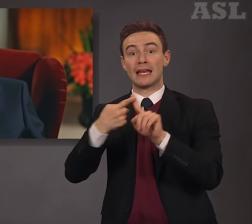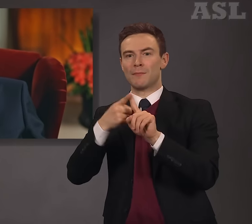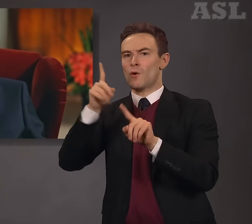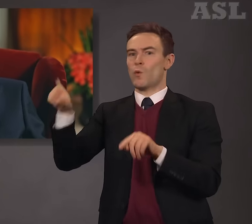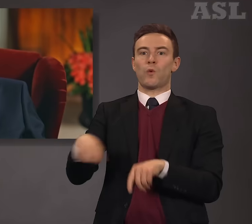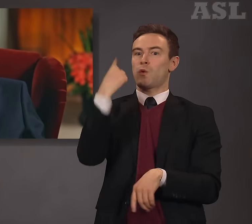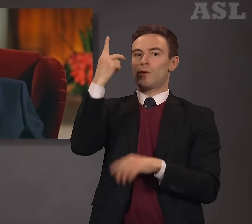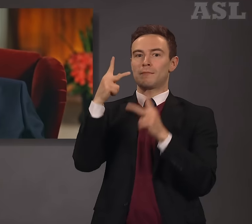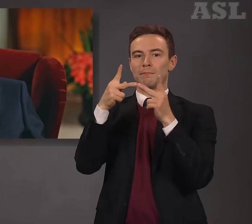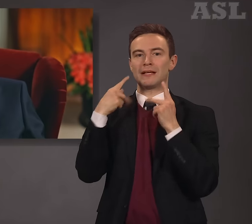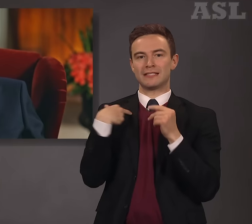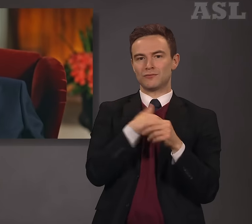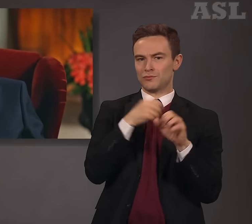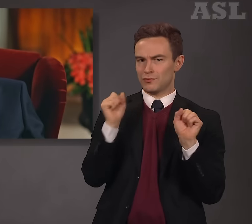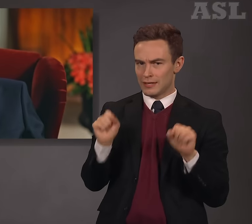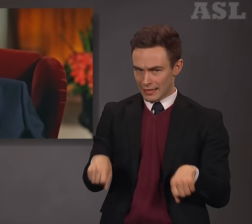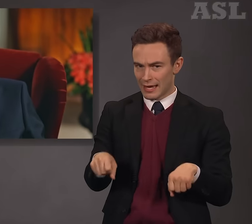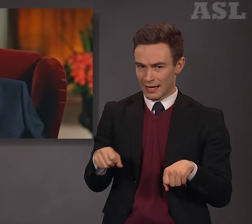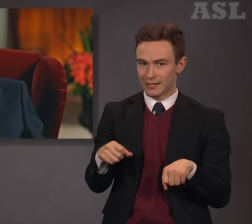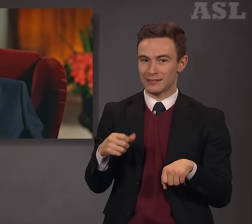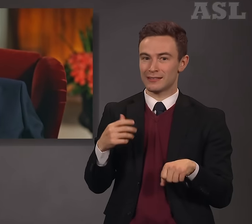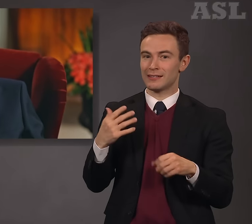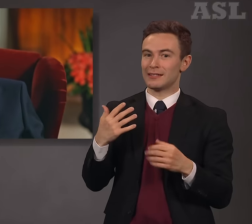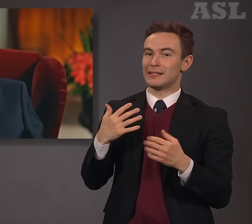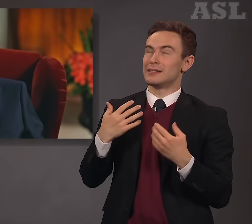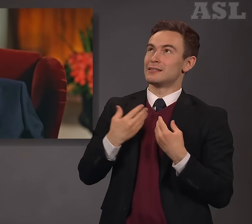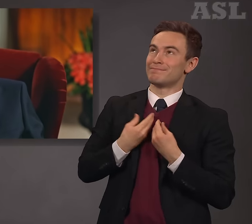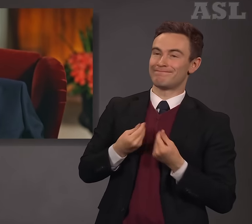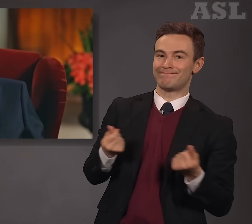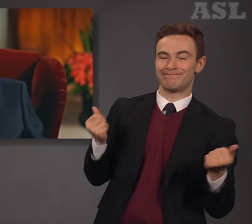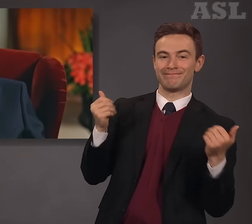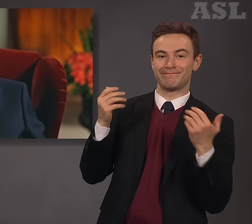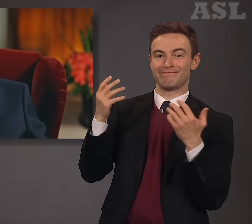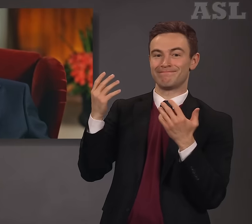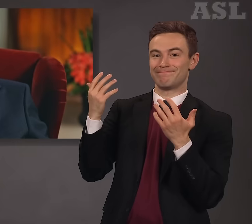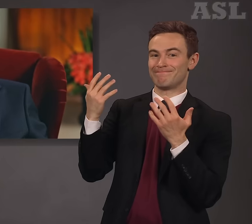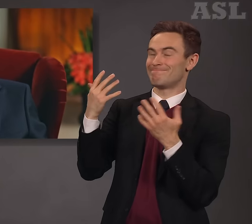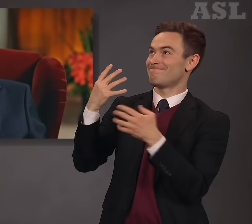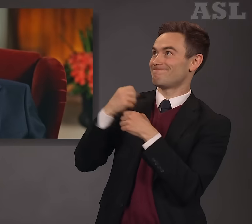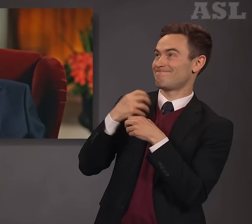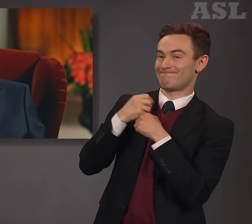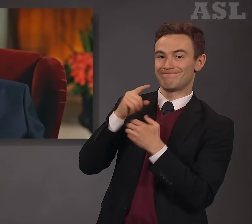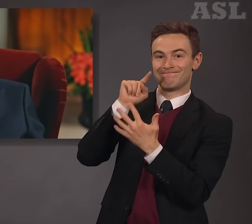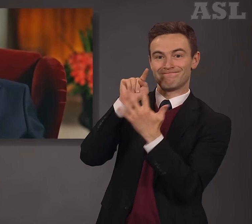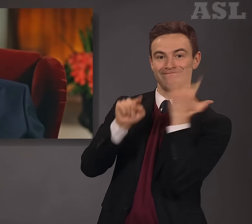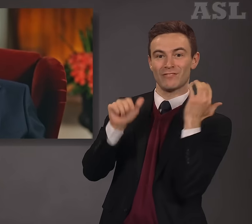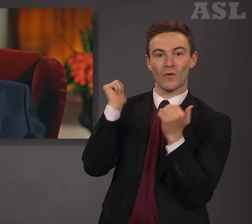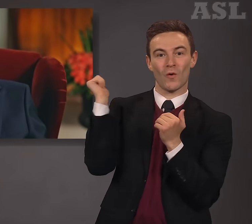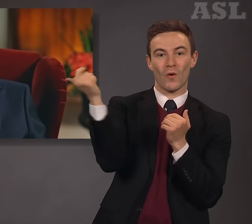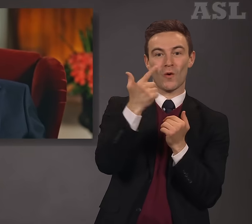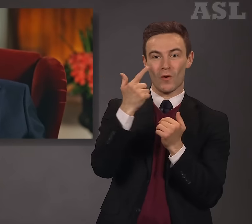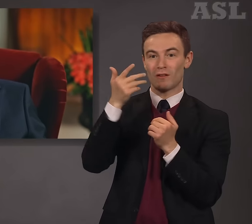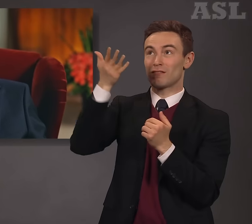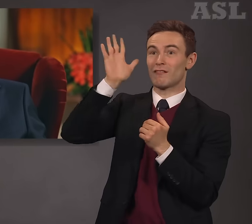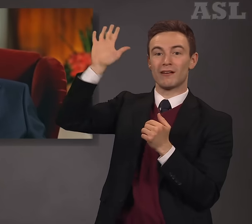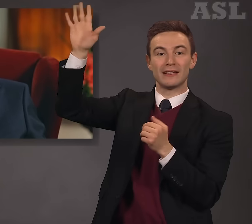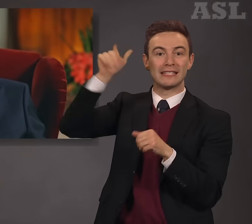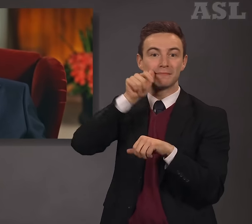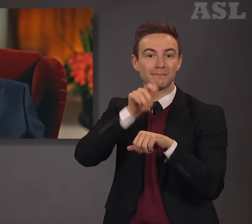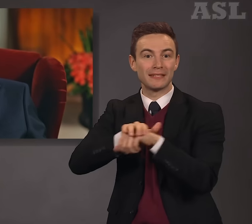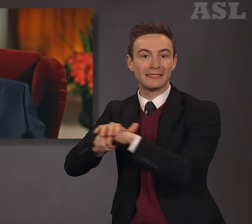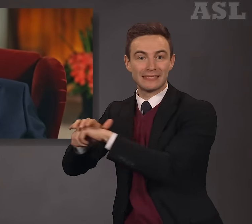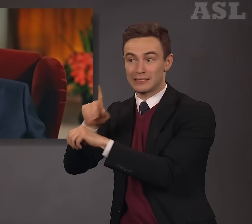For the temple is the only place on earth where we may receive all of the